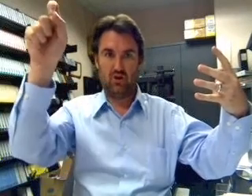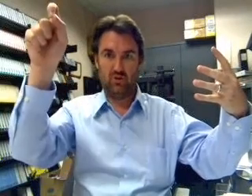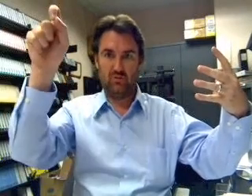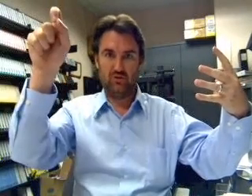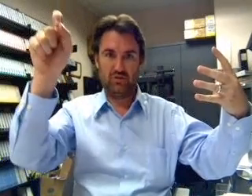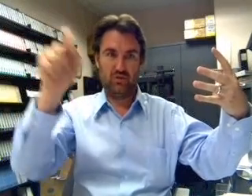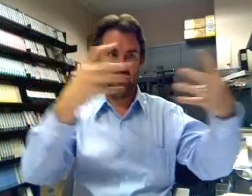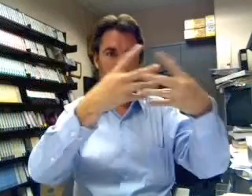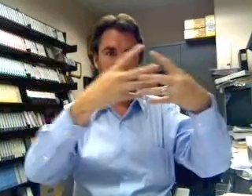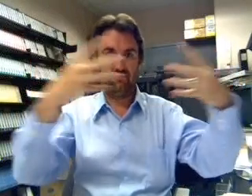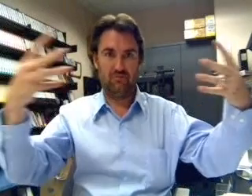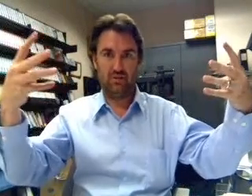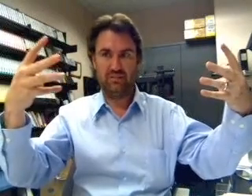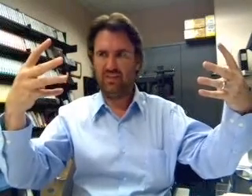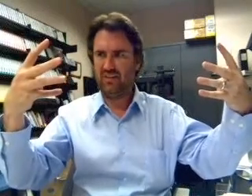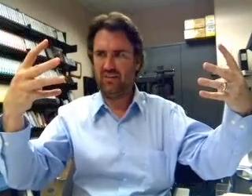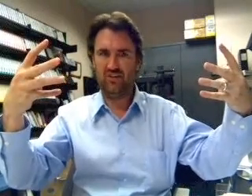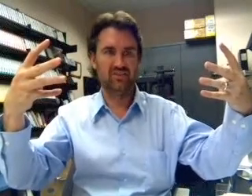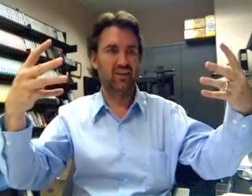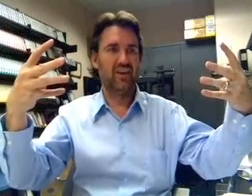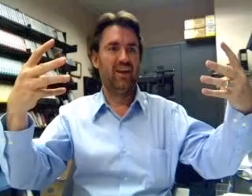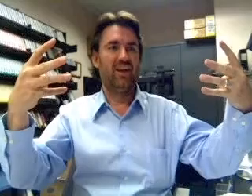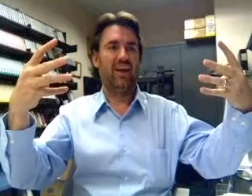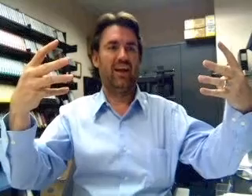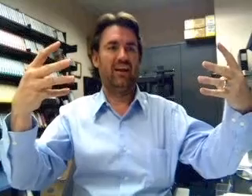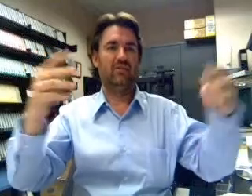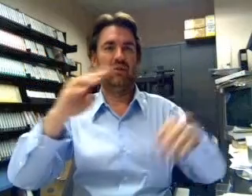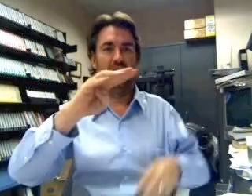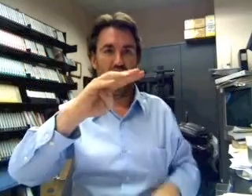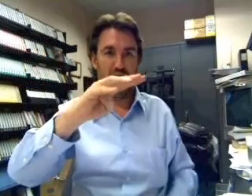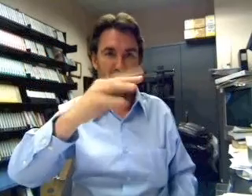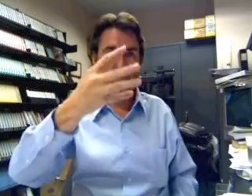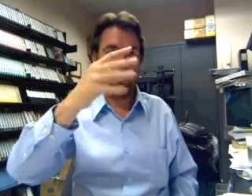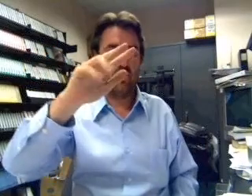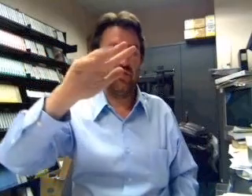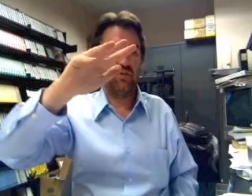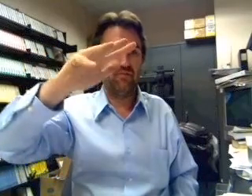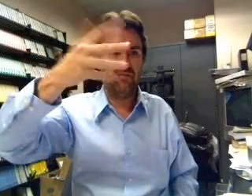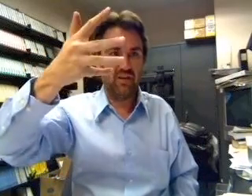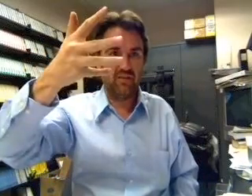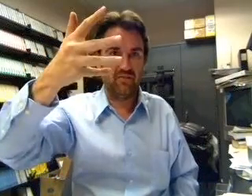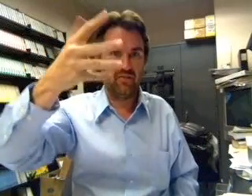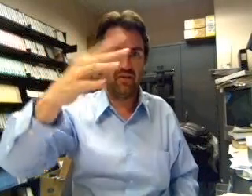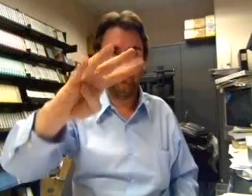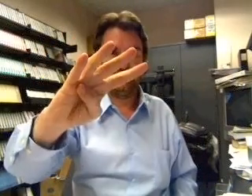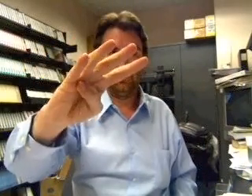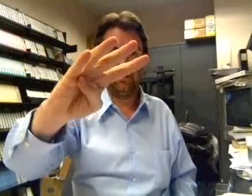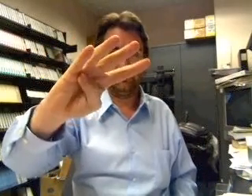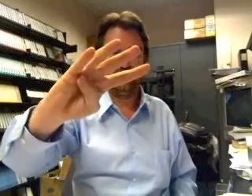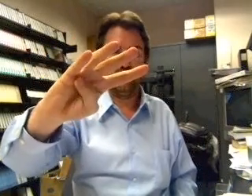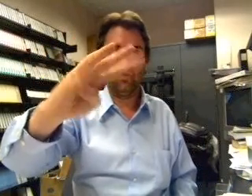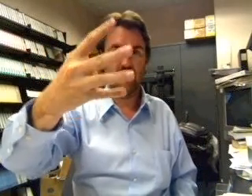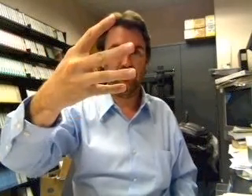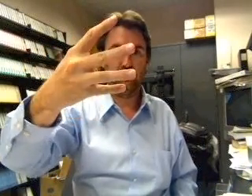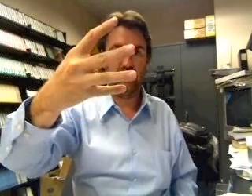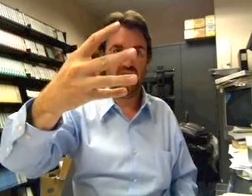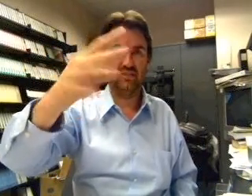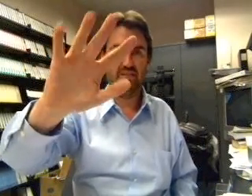barcode, the musical thing. What's that thing called? And the fourth, the fifth. So it's a 4 and it twists, it's